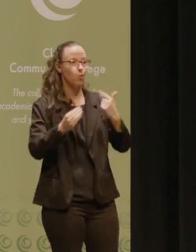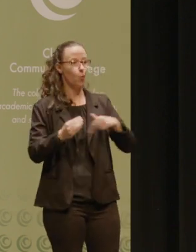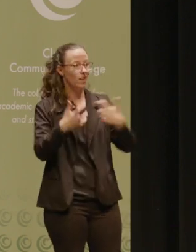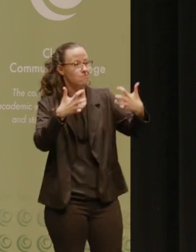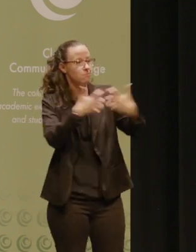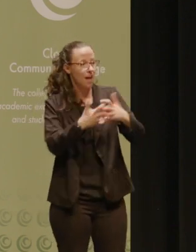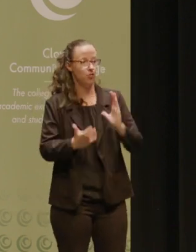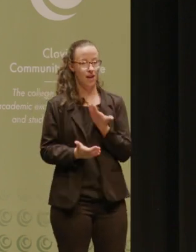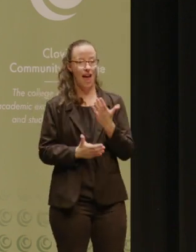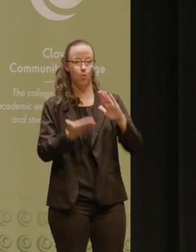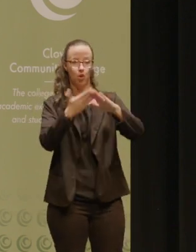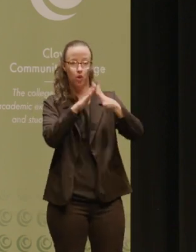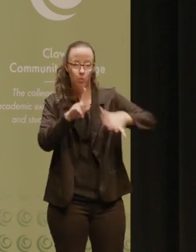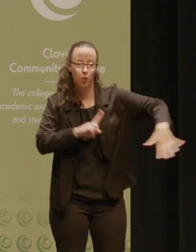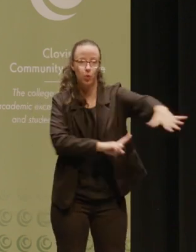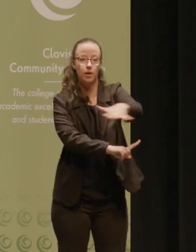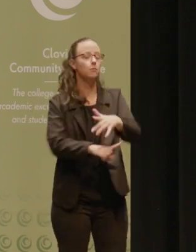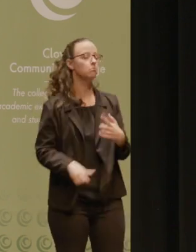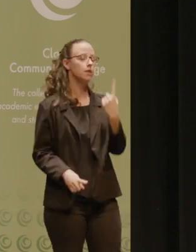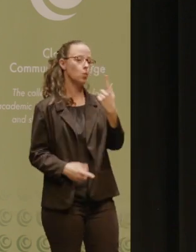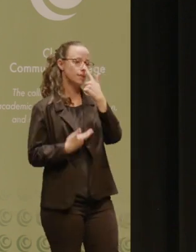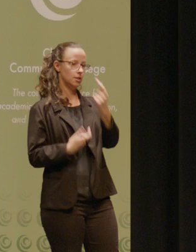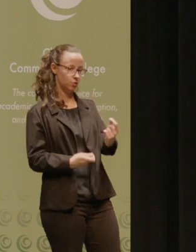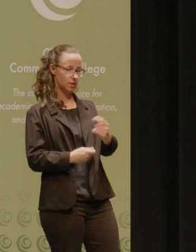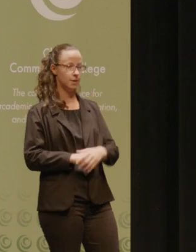community. And this one's interesting.